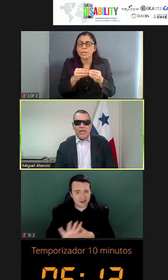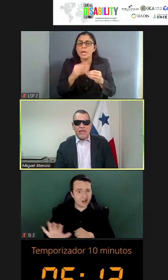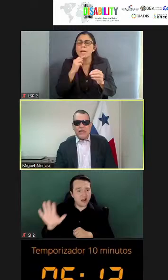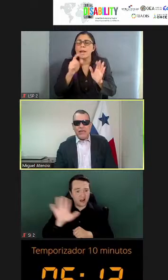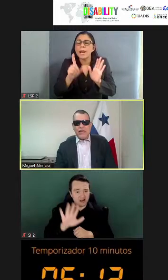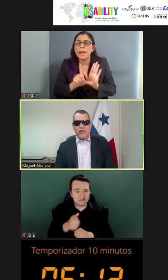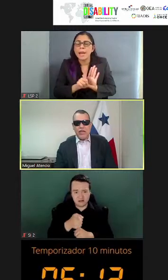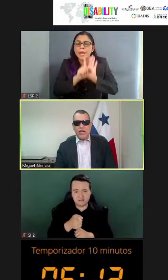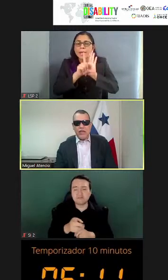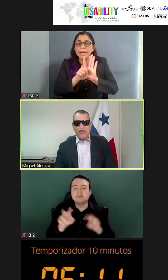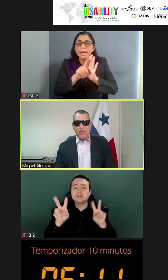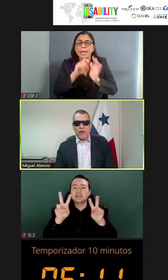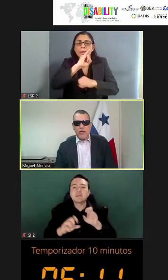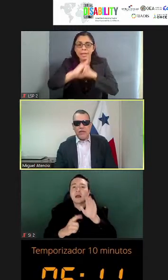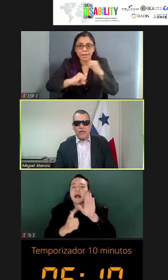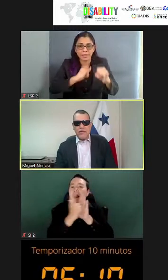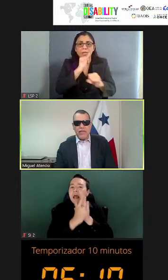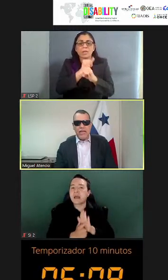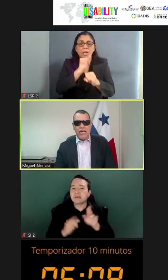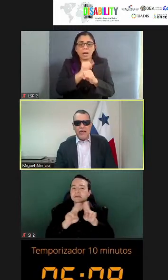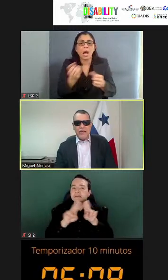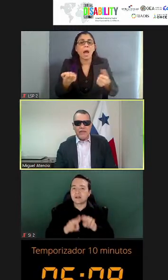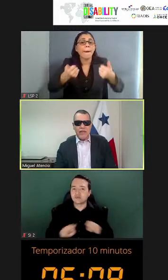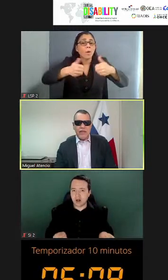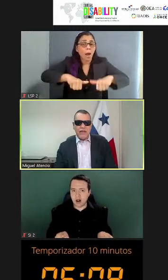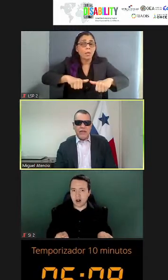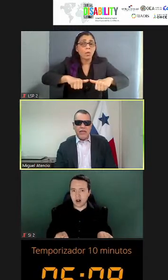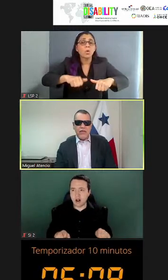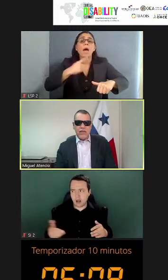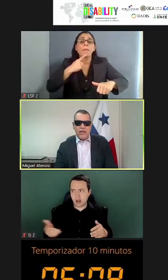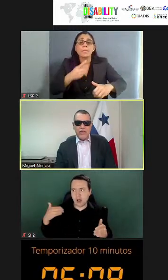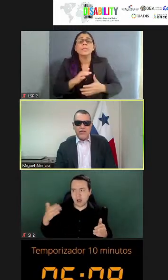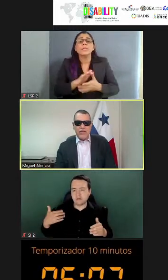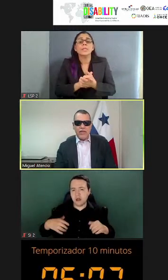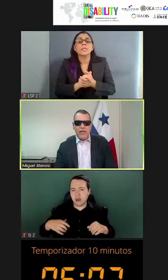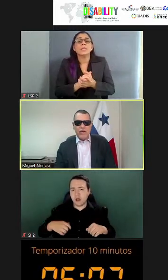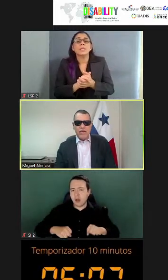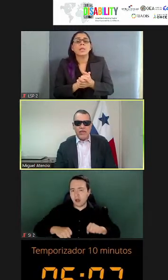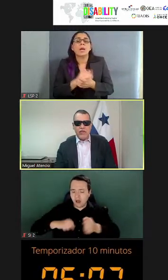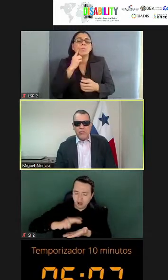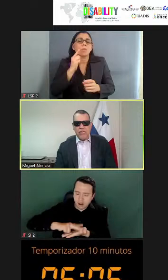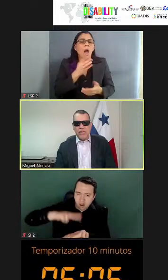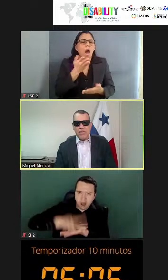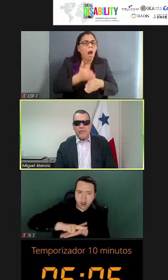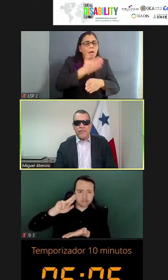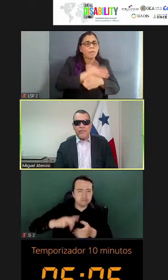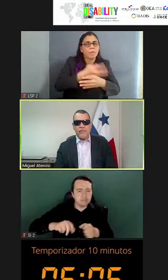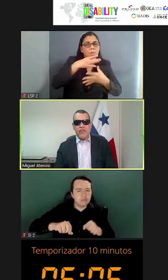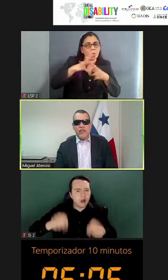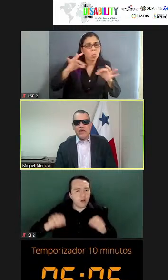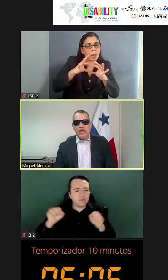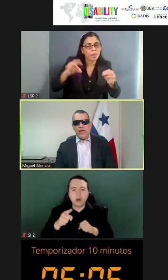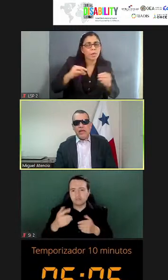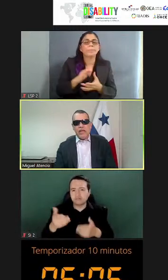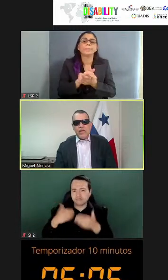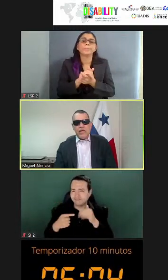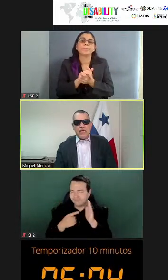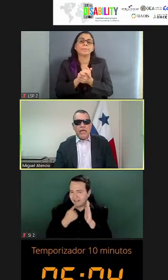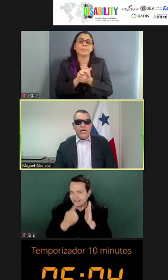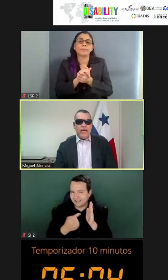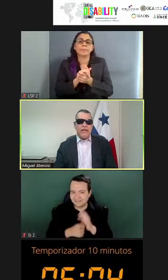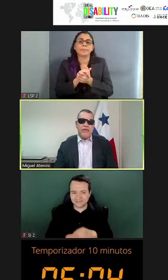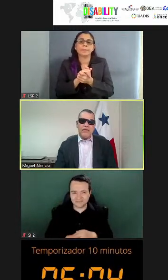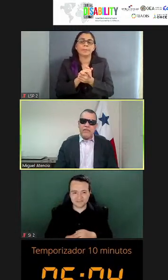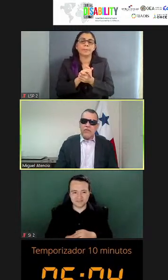we have the international laws that were approved by means of what was pointed